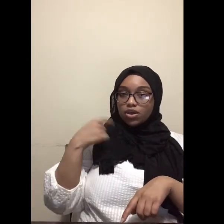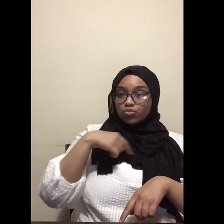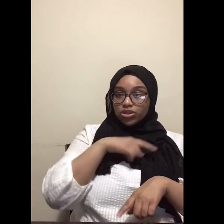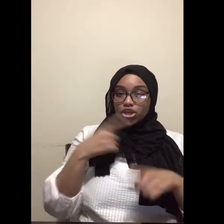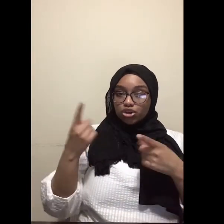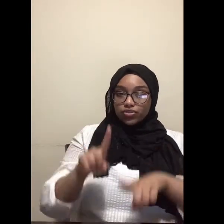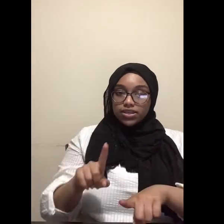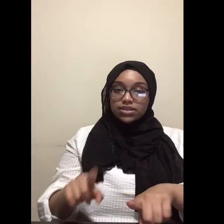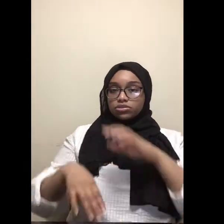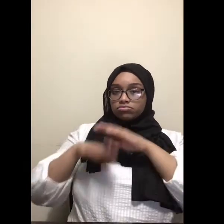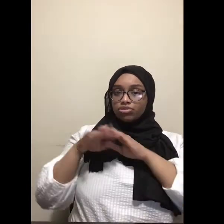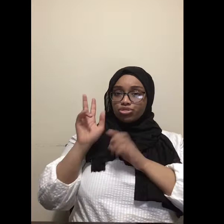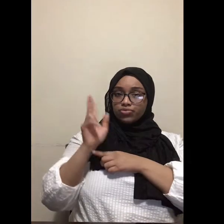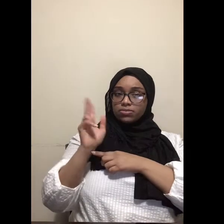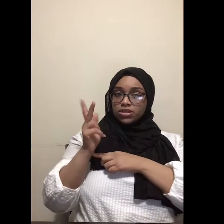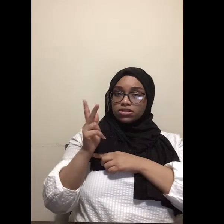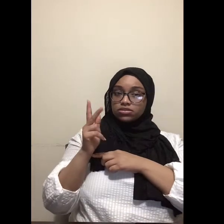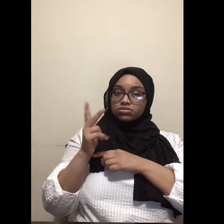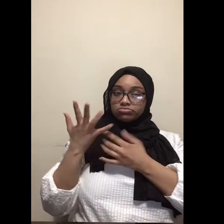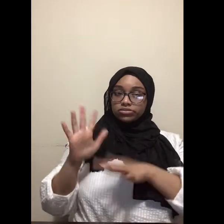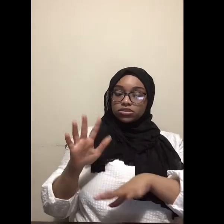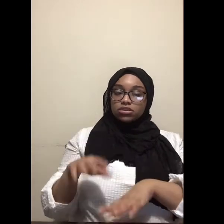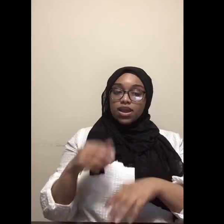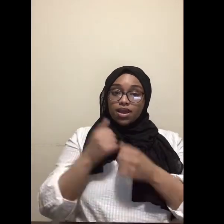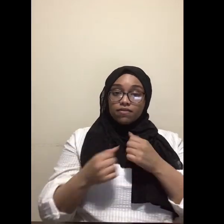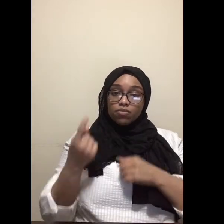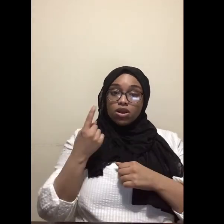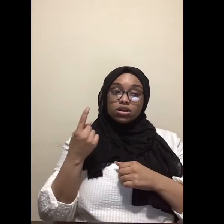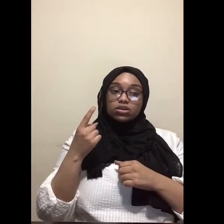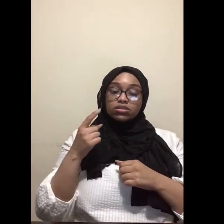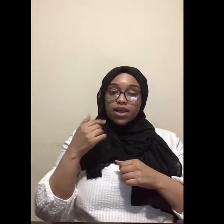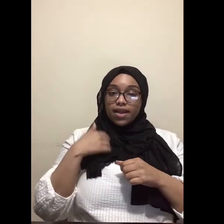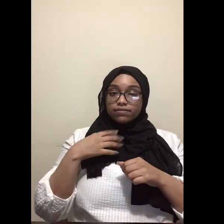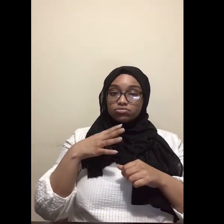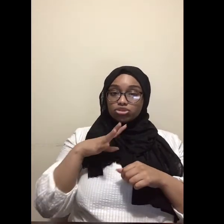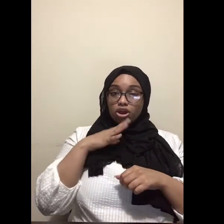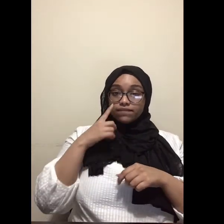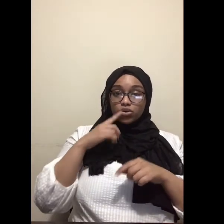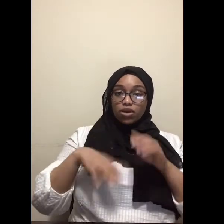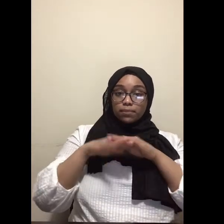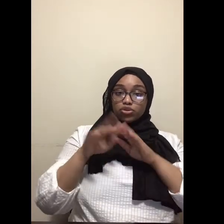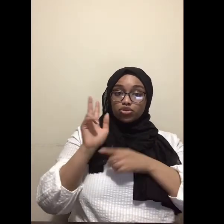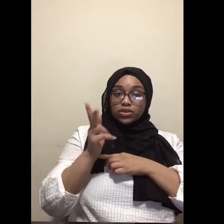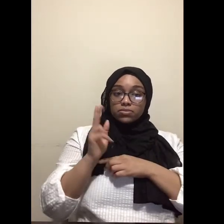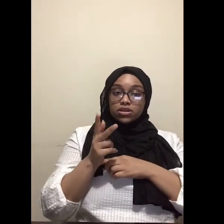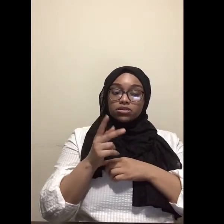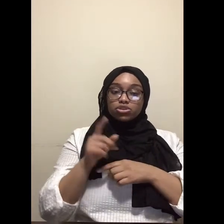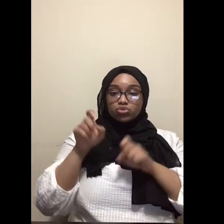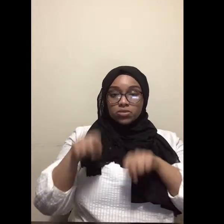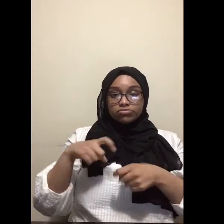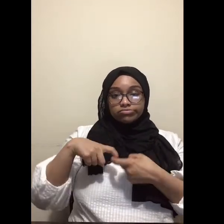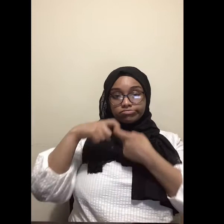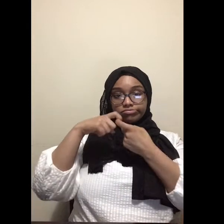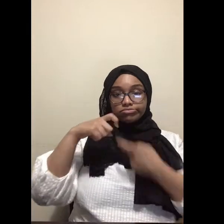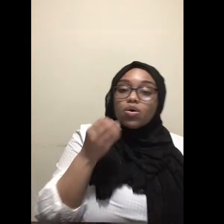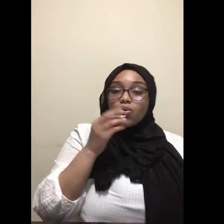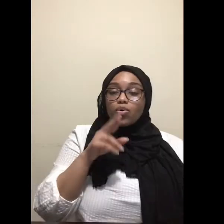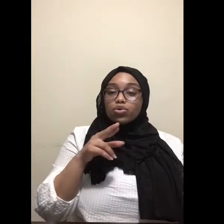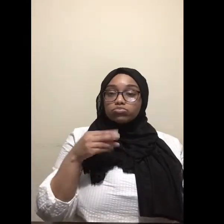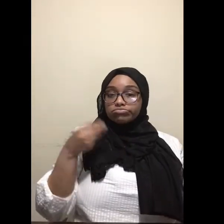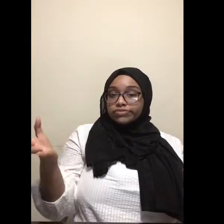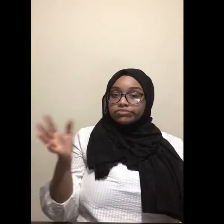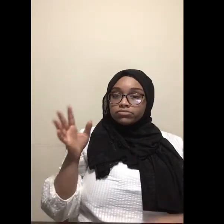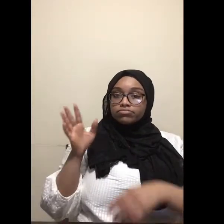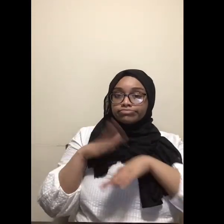it up? Or you can even give them a 30-second warning or something. Say 30 seconds, and then you can